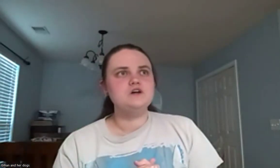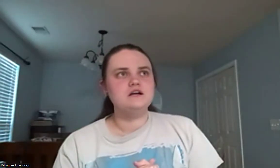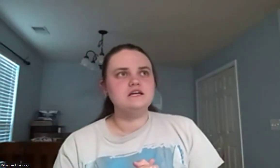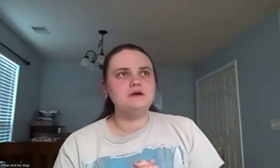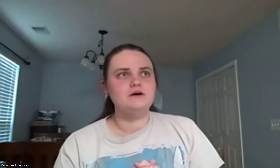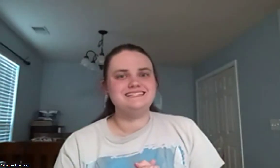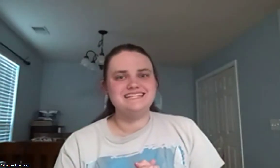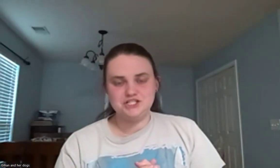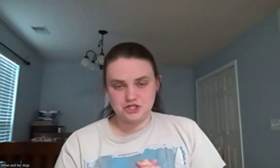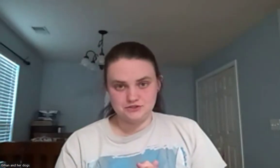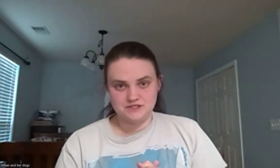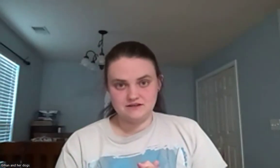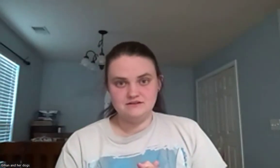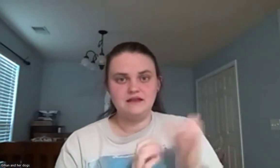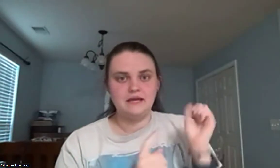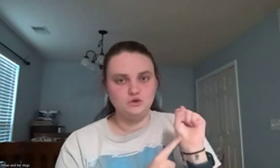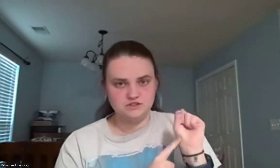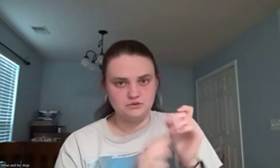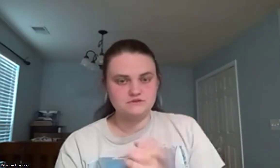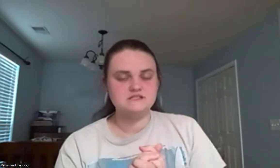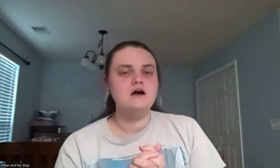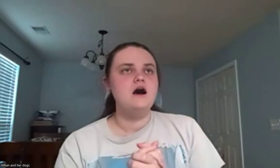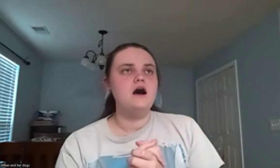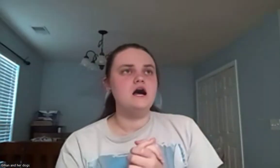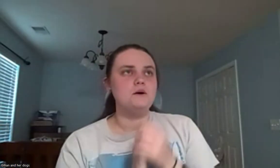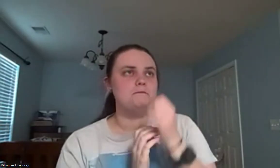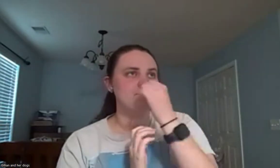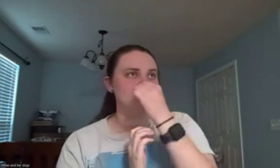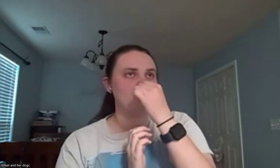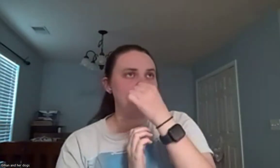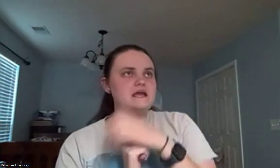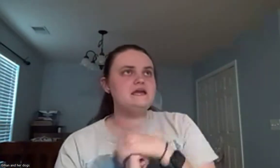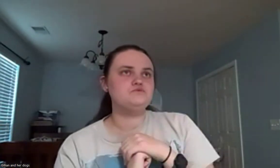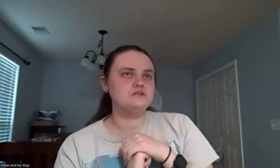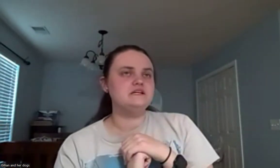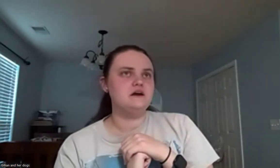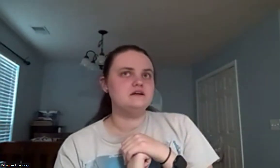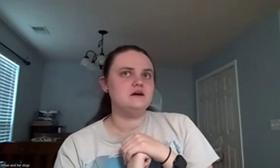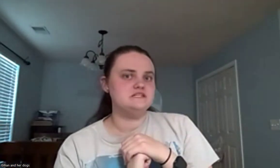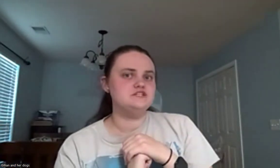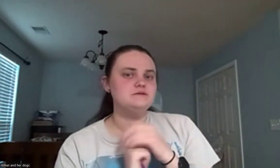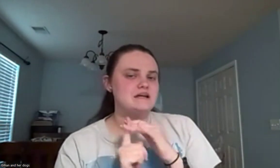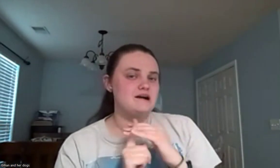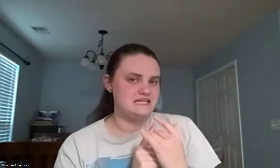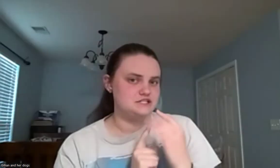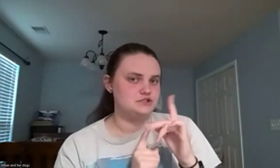talking about teachers, like multiples, the way it really kind of comes into is context